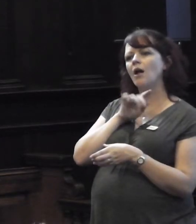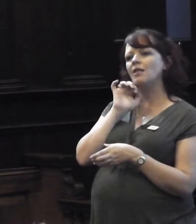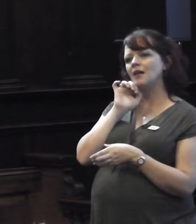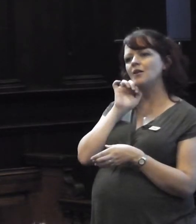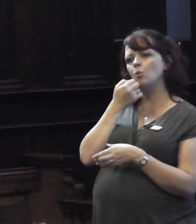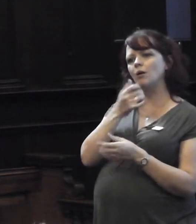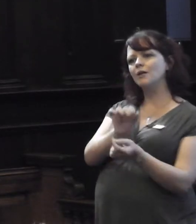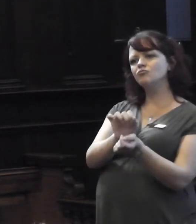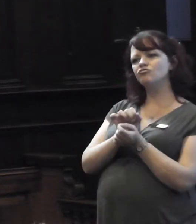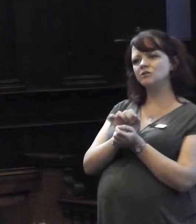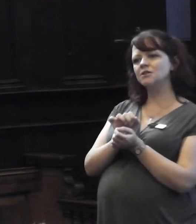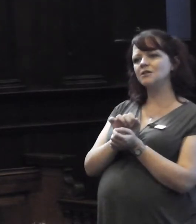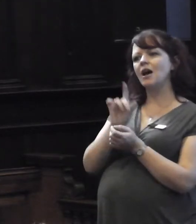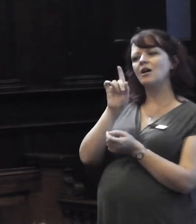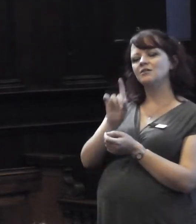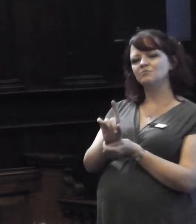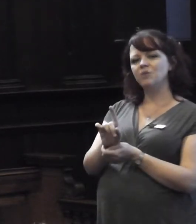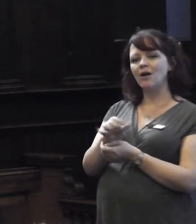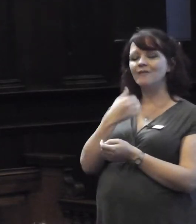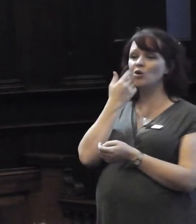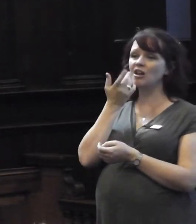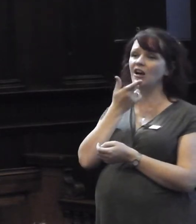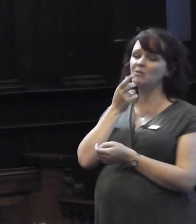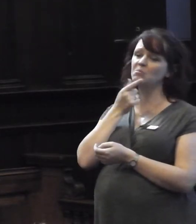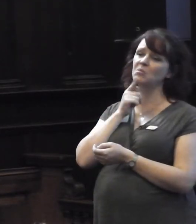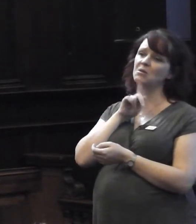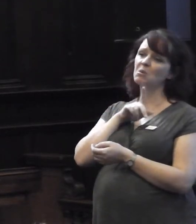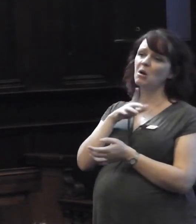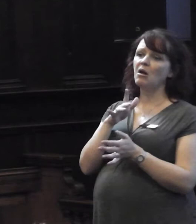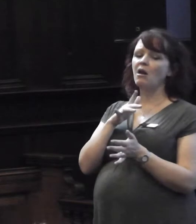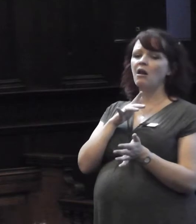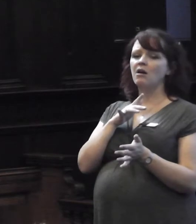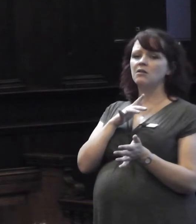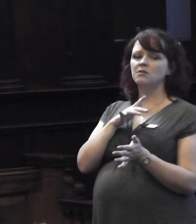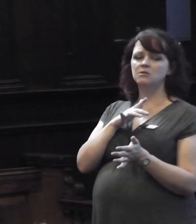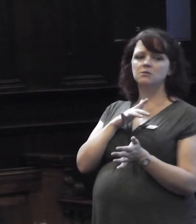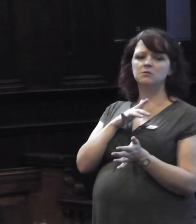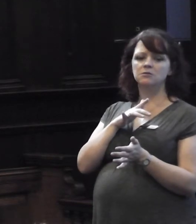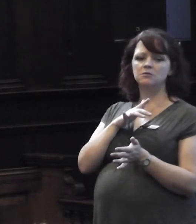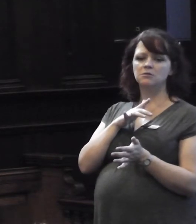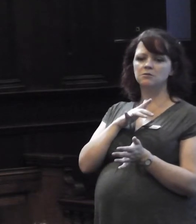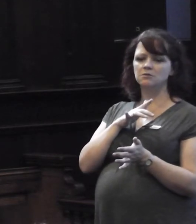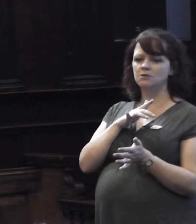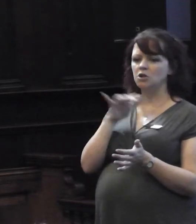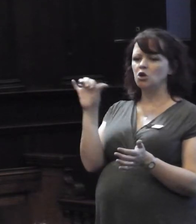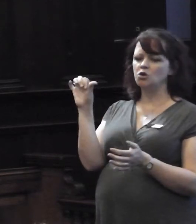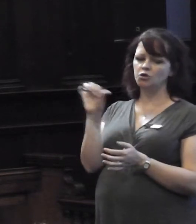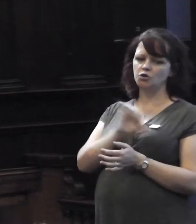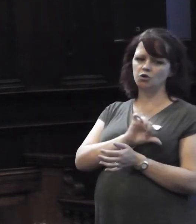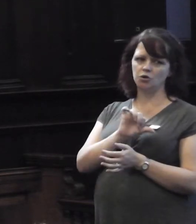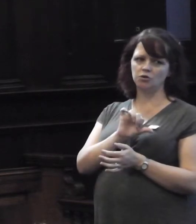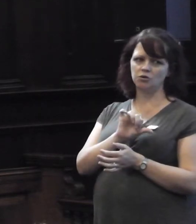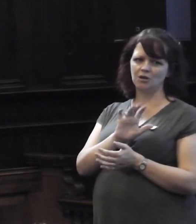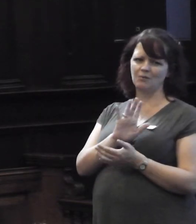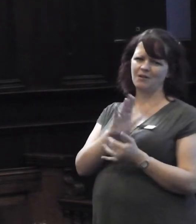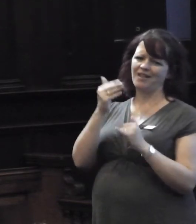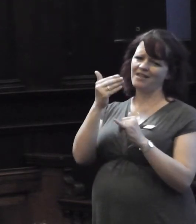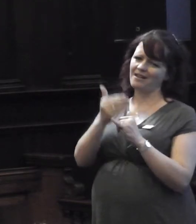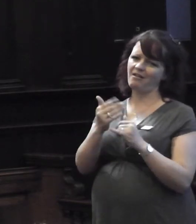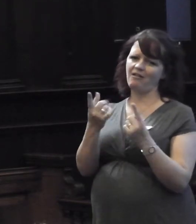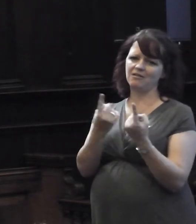But, of course, custody for a young person is and always should be the measure of last